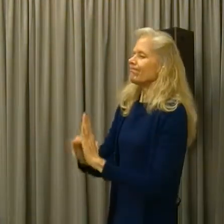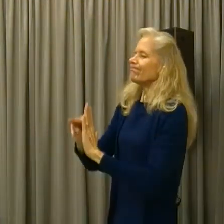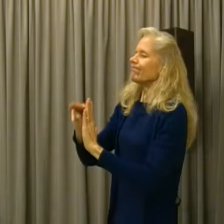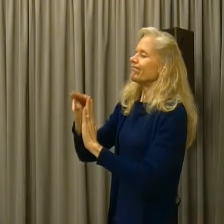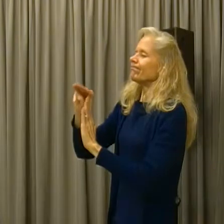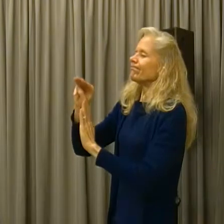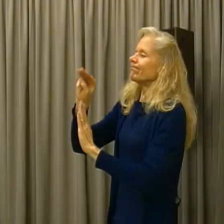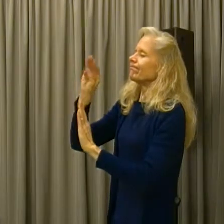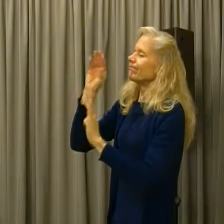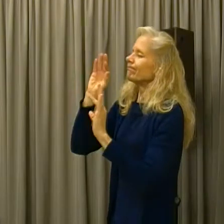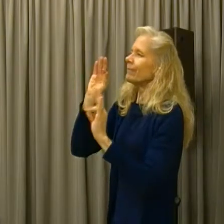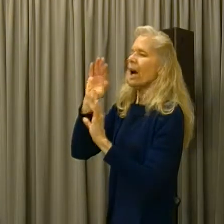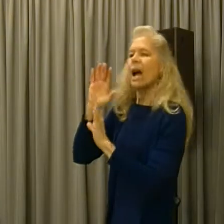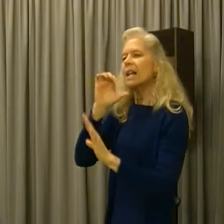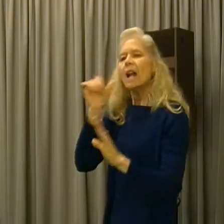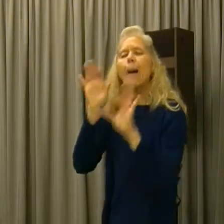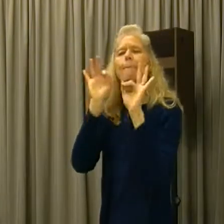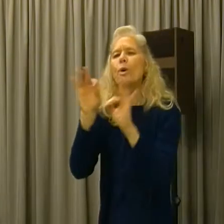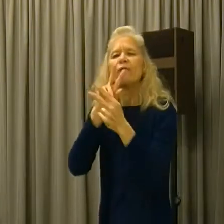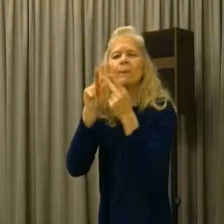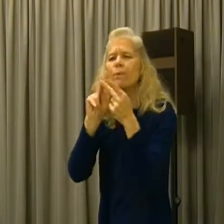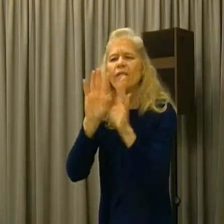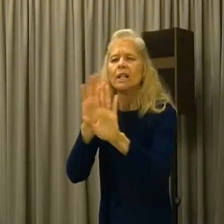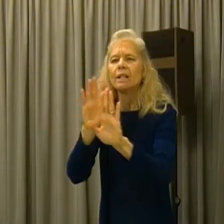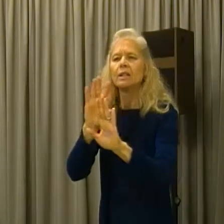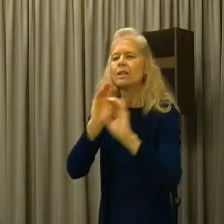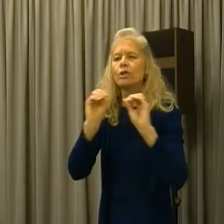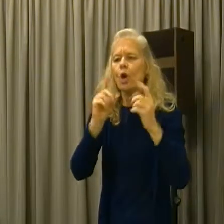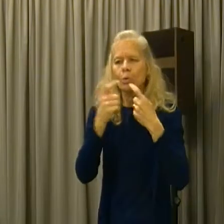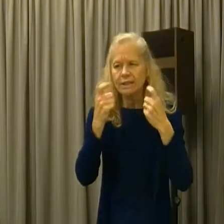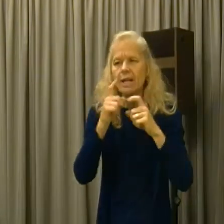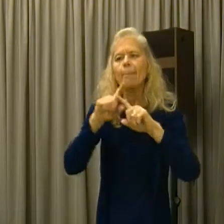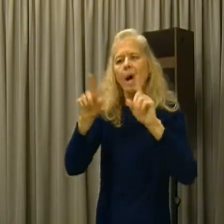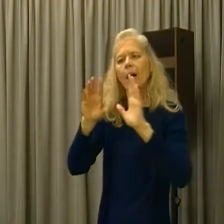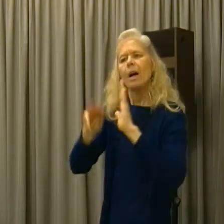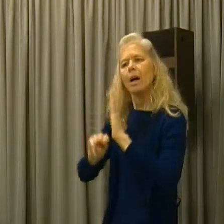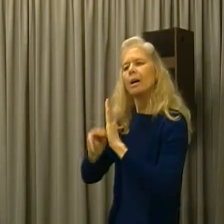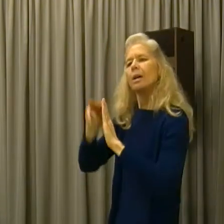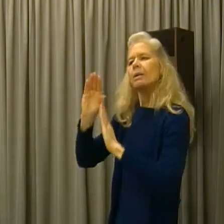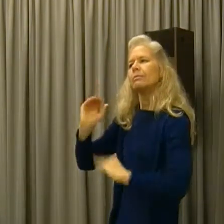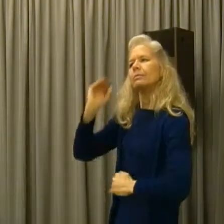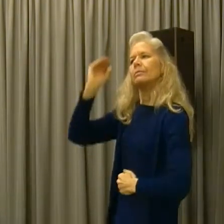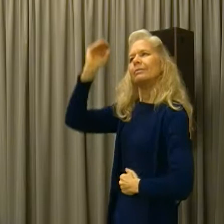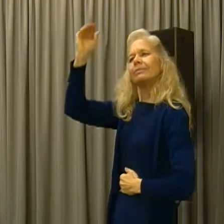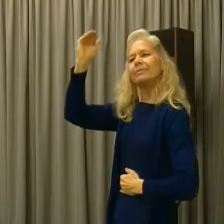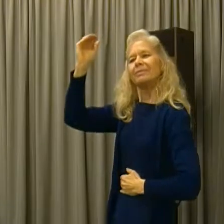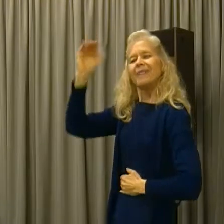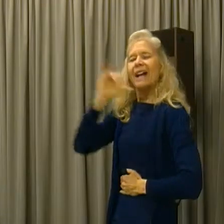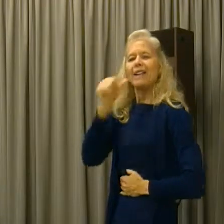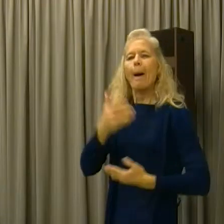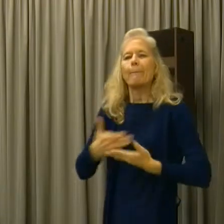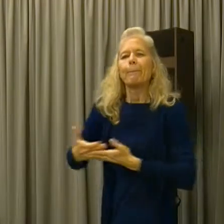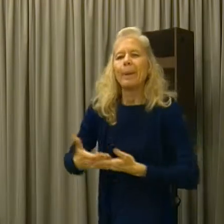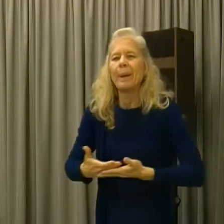talking about what the Bible often uses perfection in the idea of being mature. Look at verse